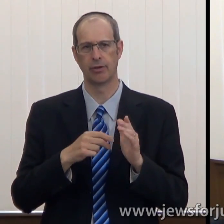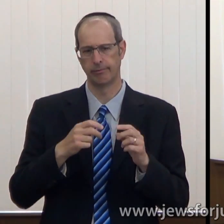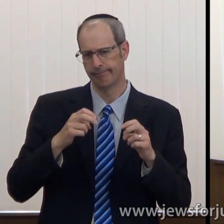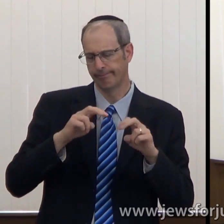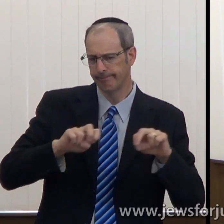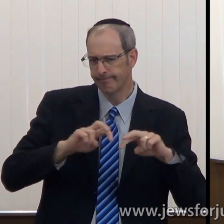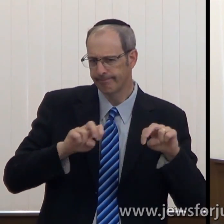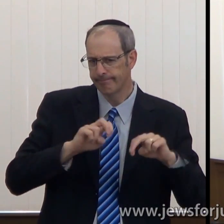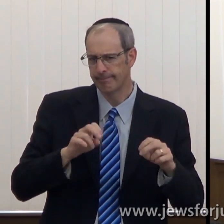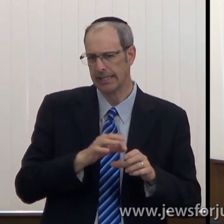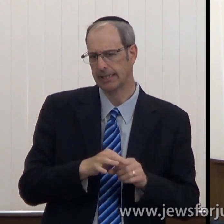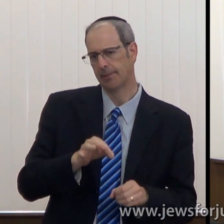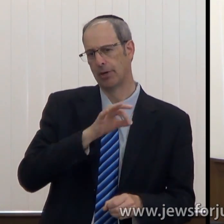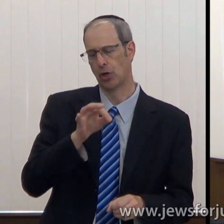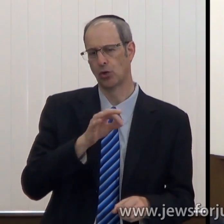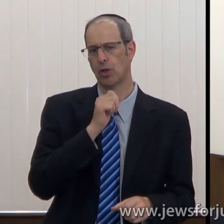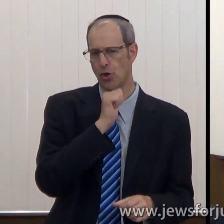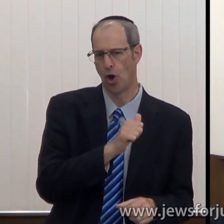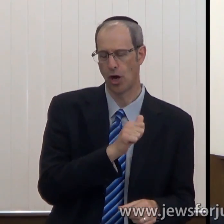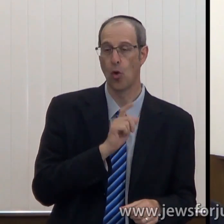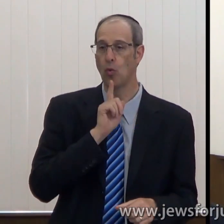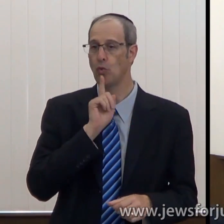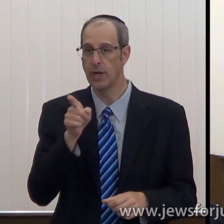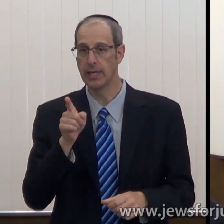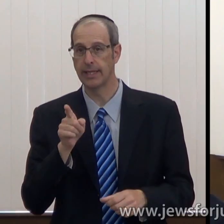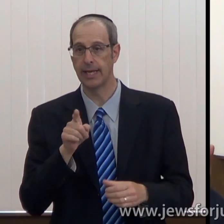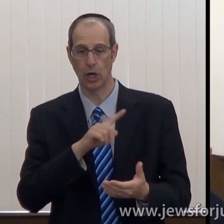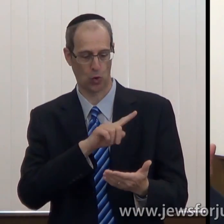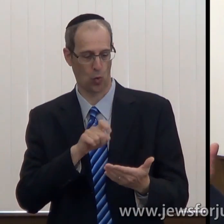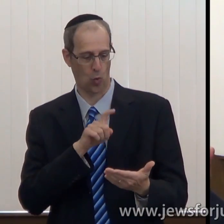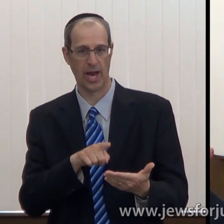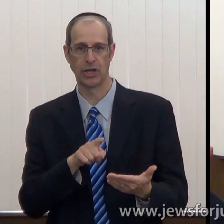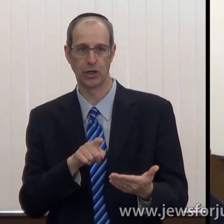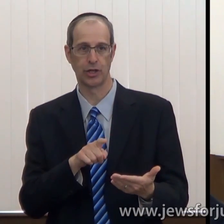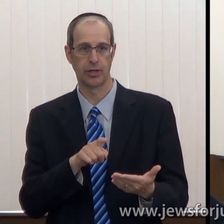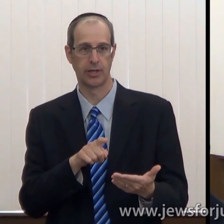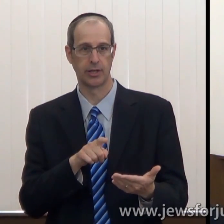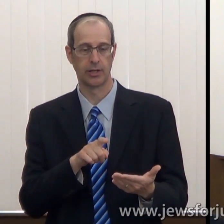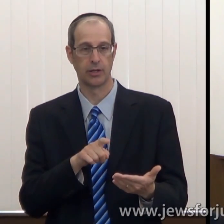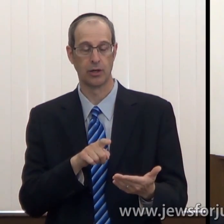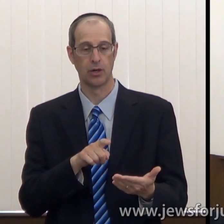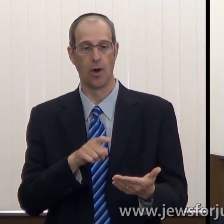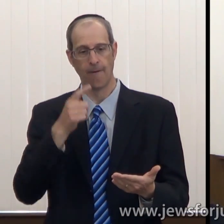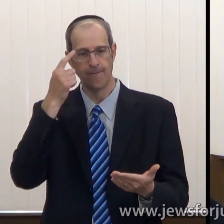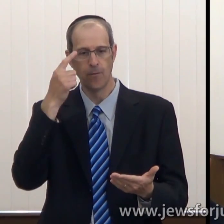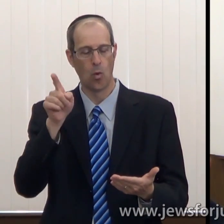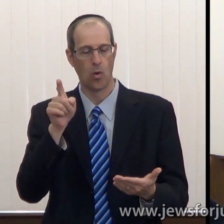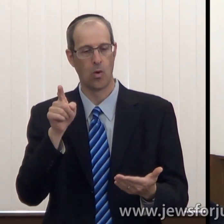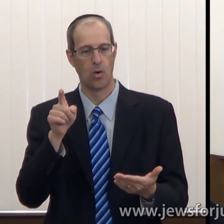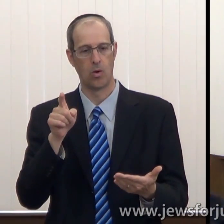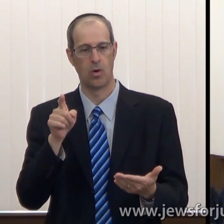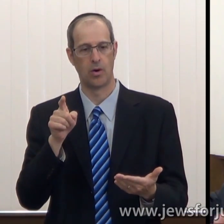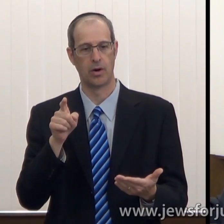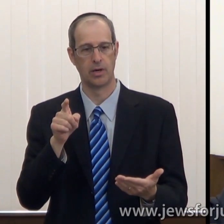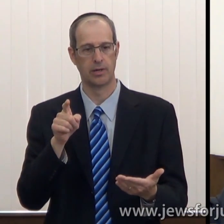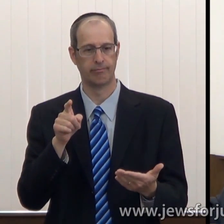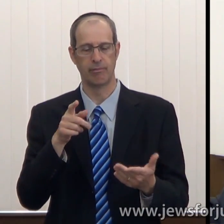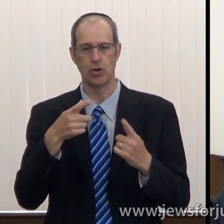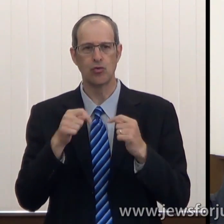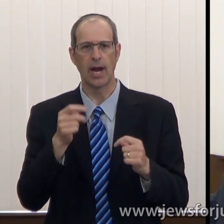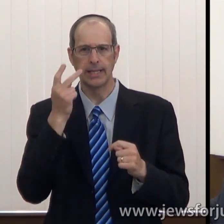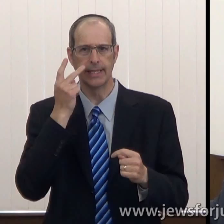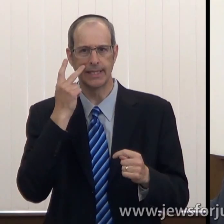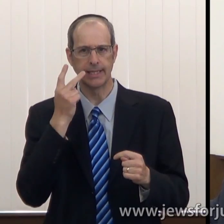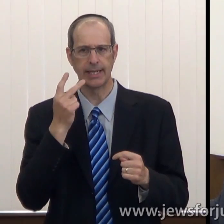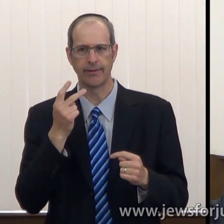is spiritual. They really were questions that really were more trying to see if someone